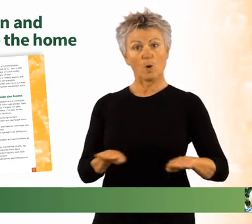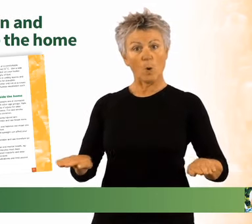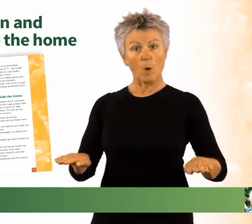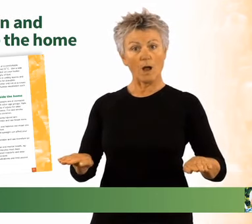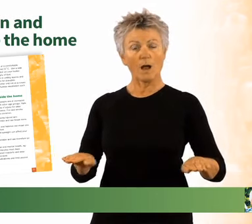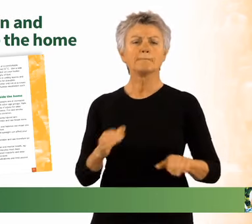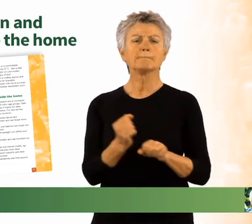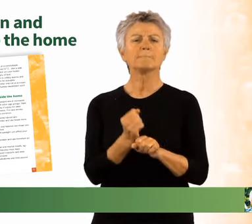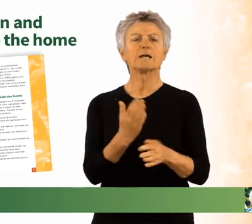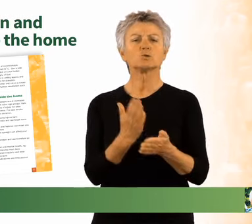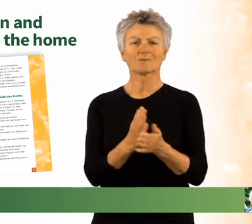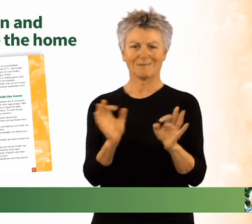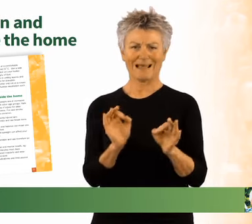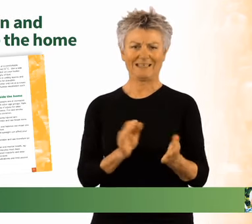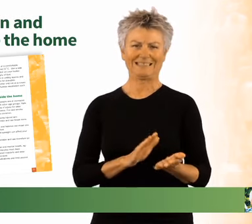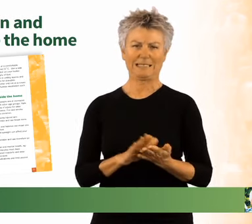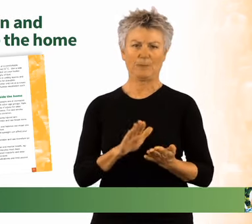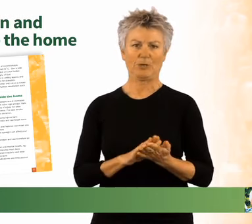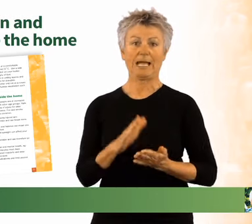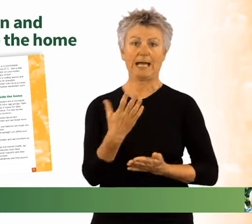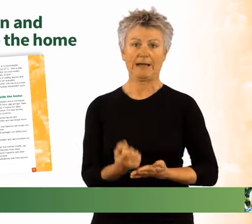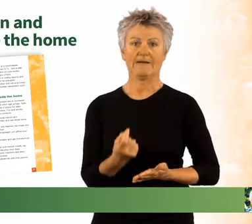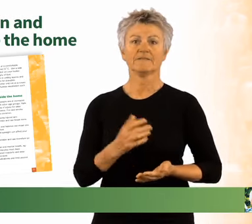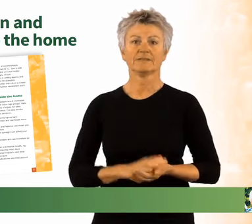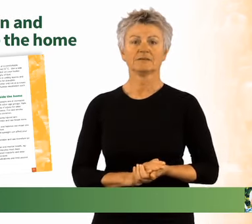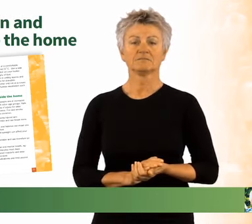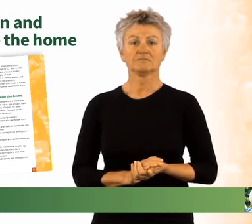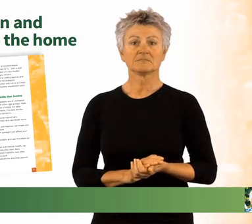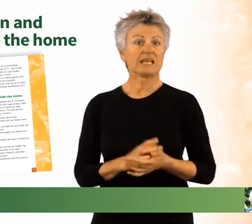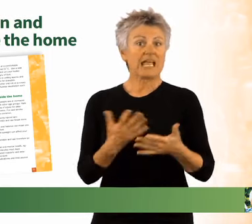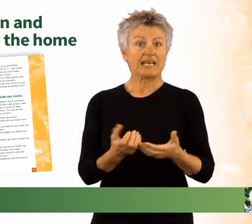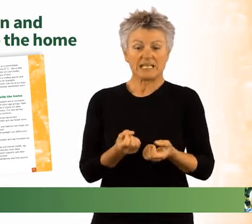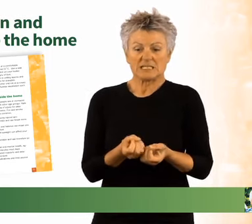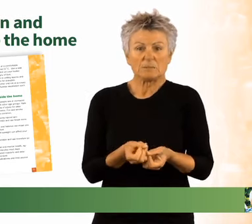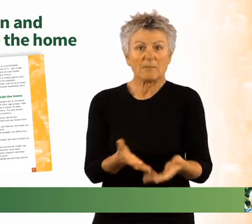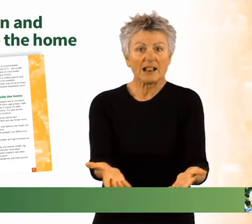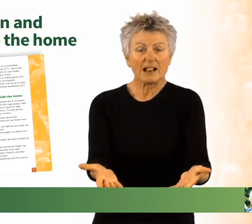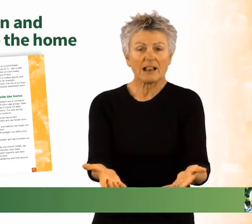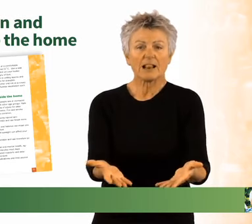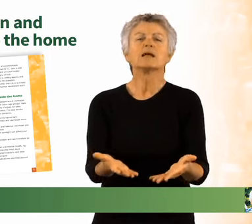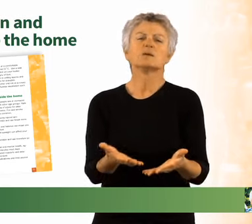Make sure your floor surfaces are non-slip and mop up any spills immediately.